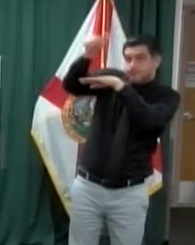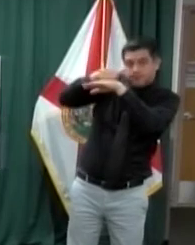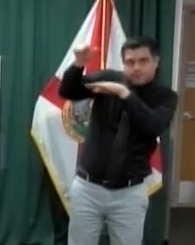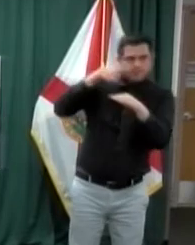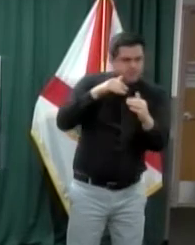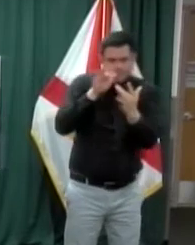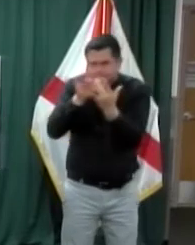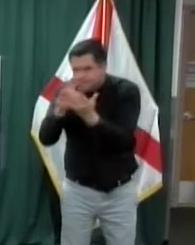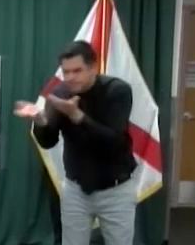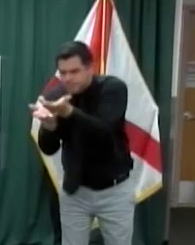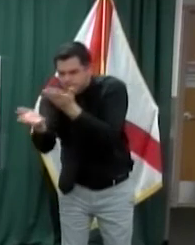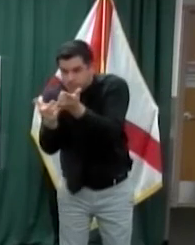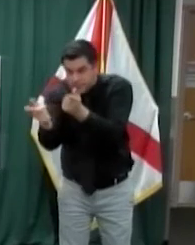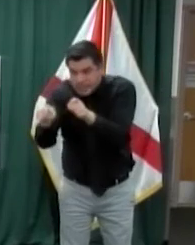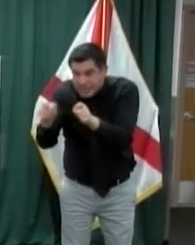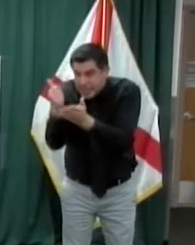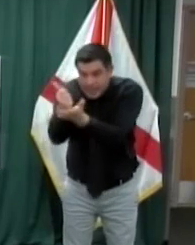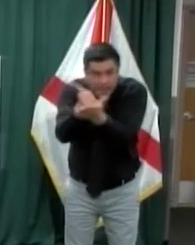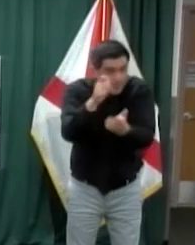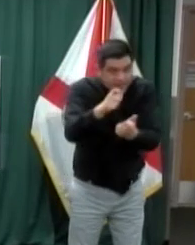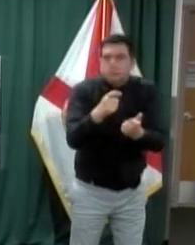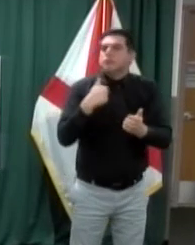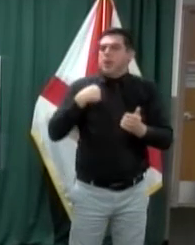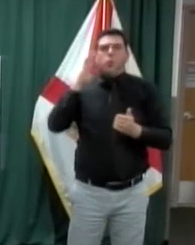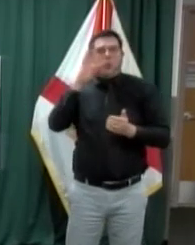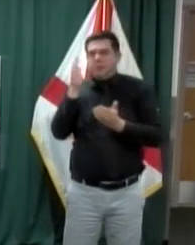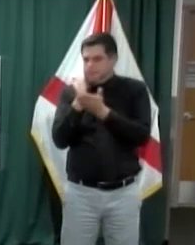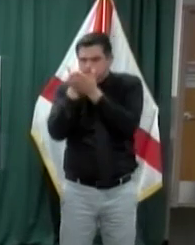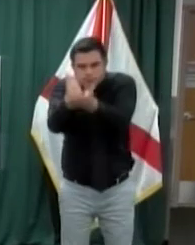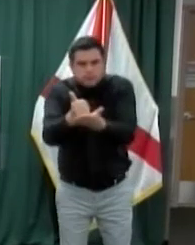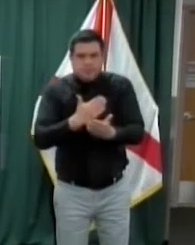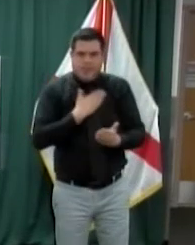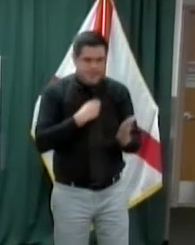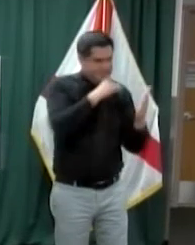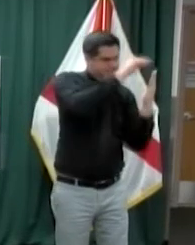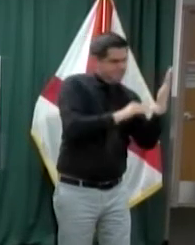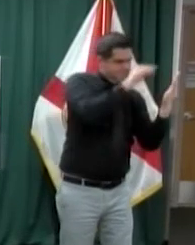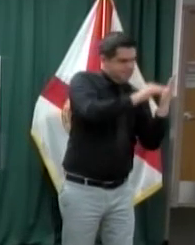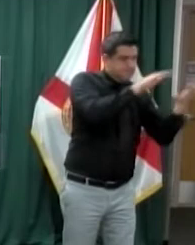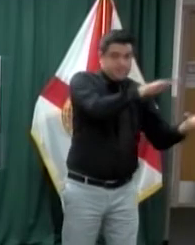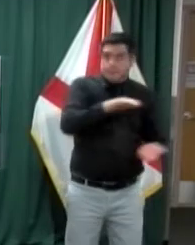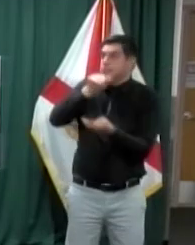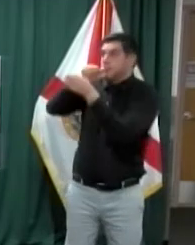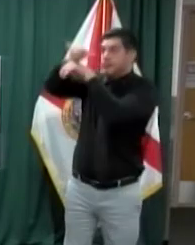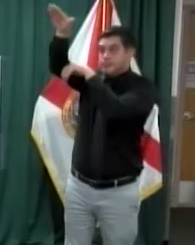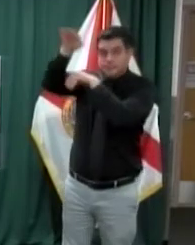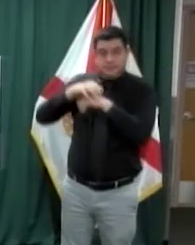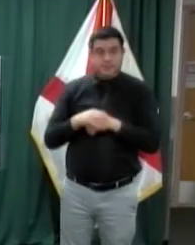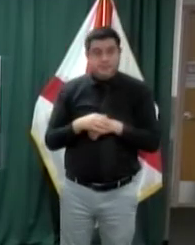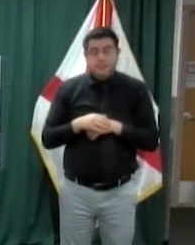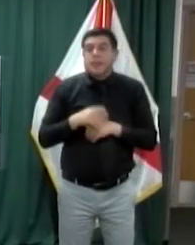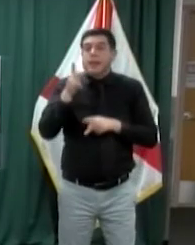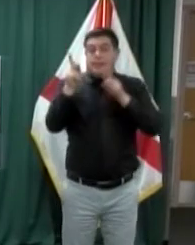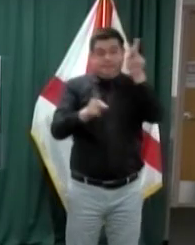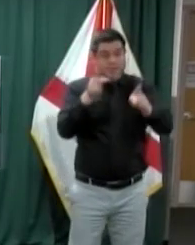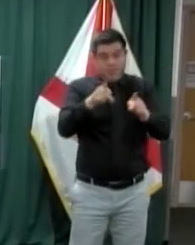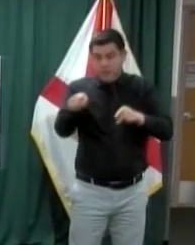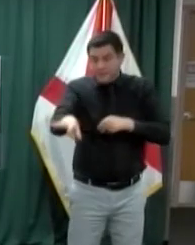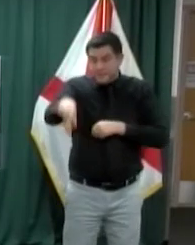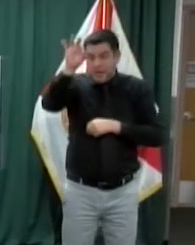individuals, and so we've already seen several individuals placed in the construction industry as well as the contact center